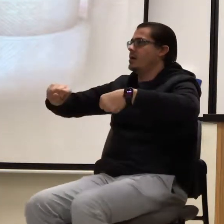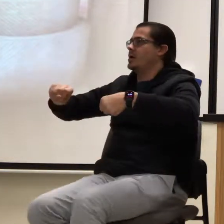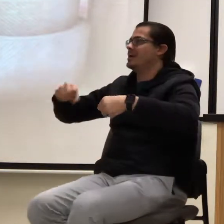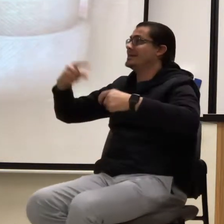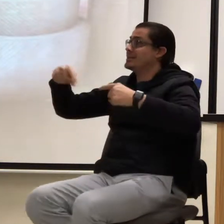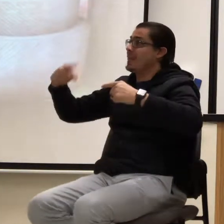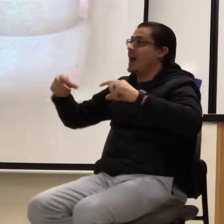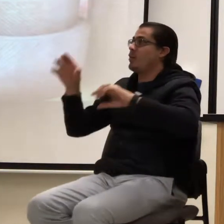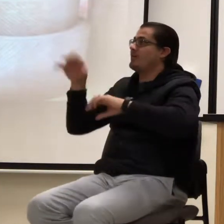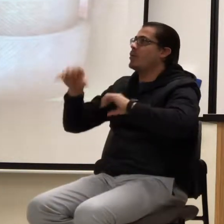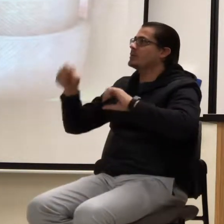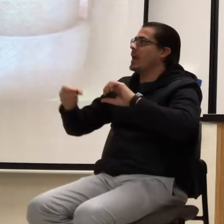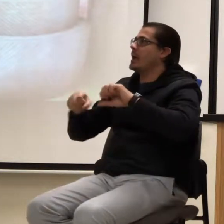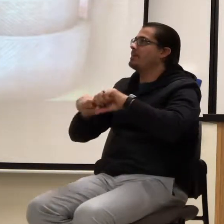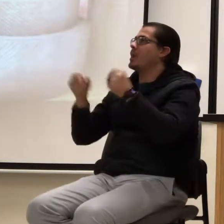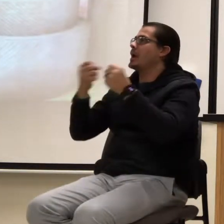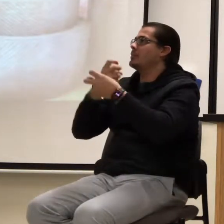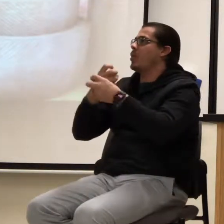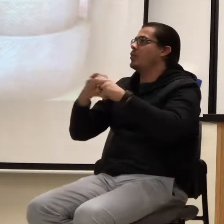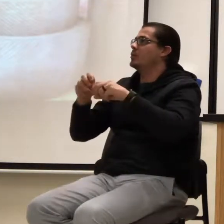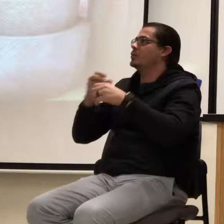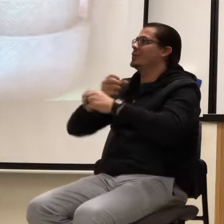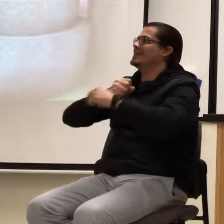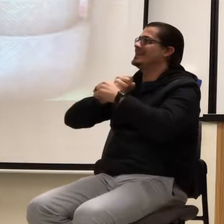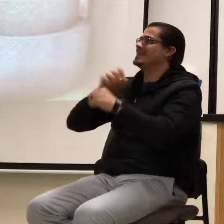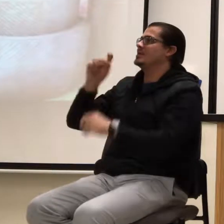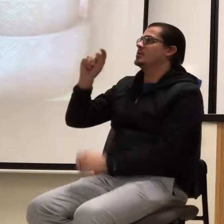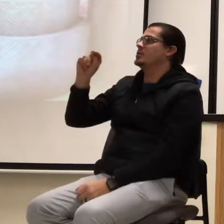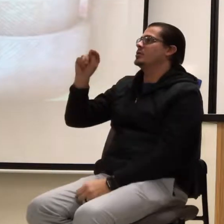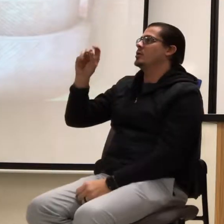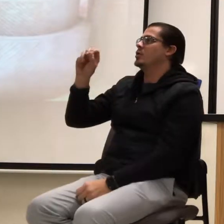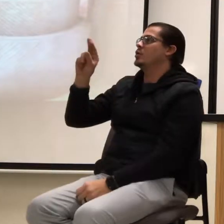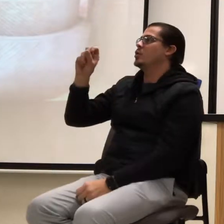forces that can break bone. Resist torsion.